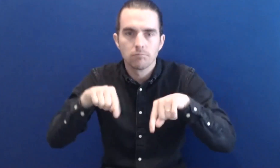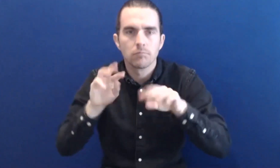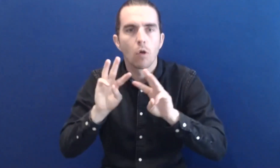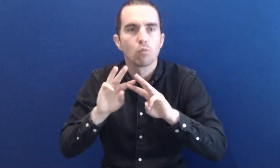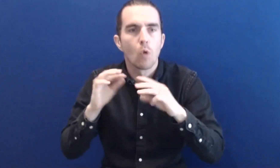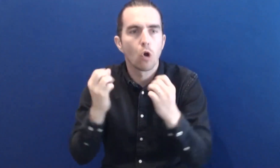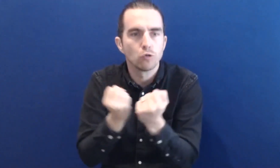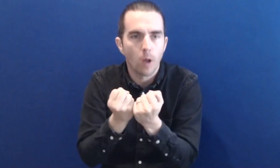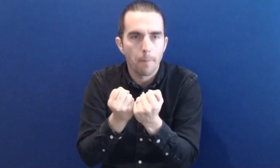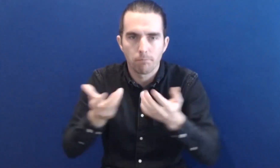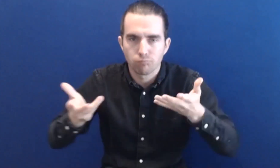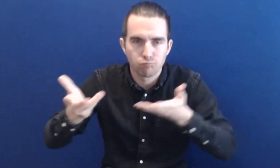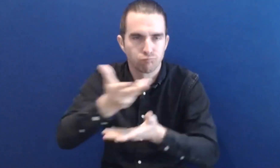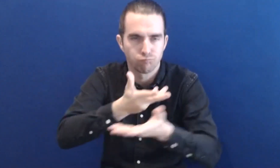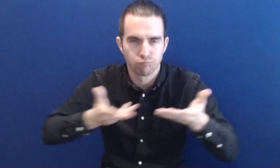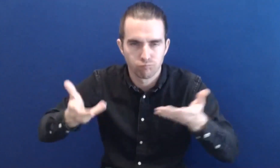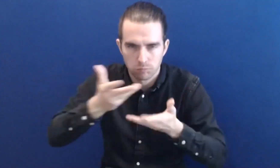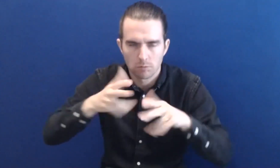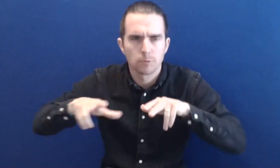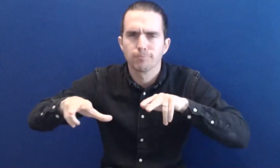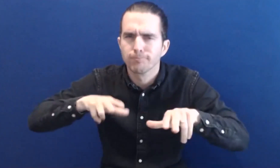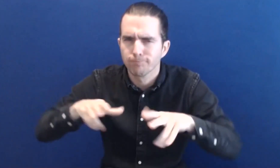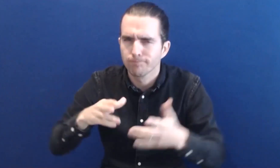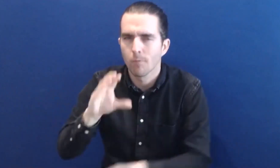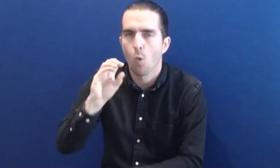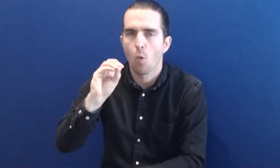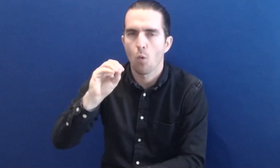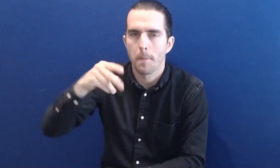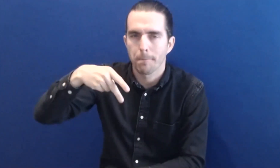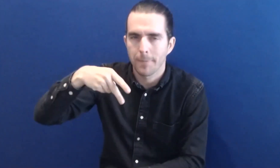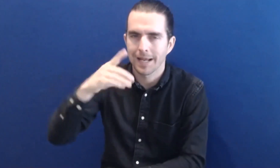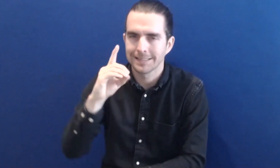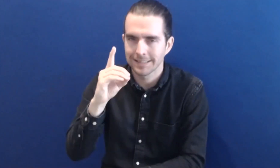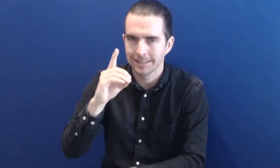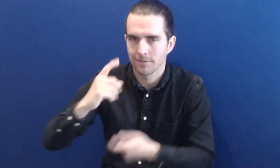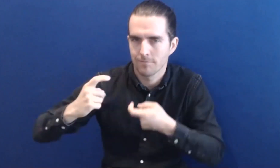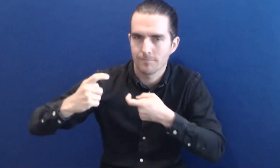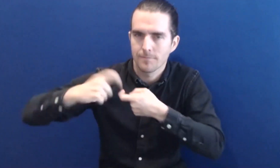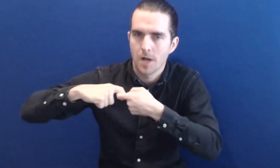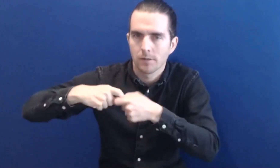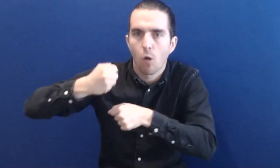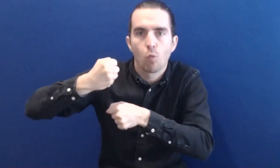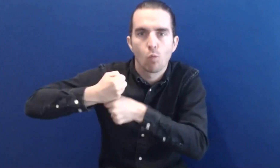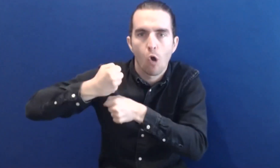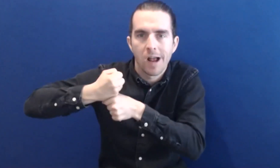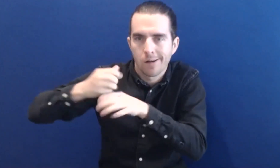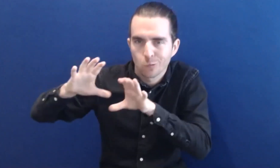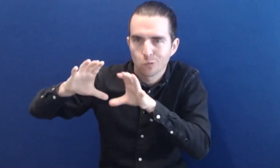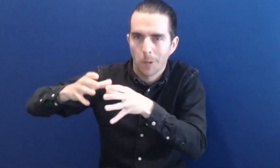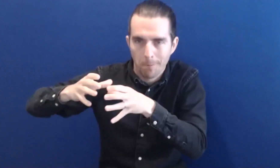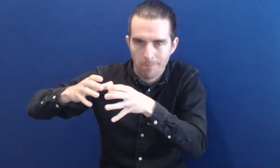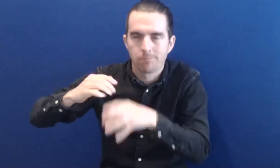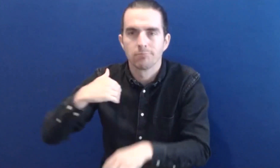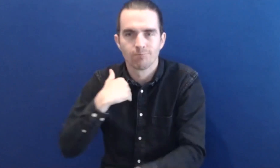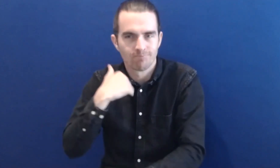OPD Partnership Working Group, although I can still aware that a lot of people are still joining. But if we don't make a start with at least the welcomes, we're